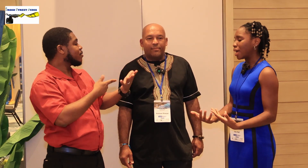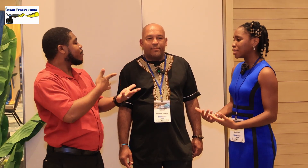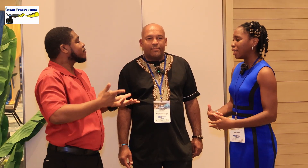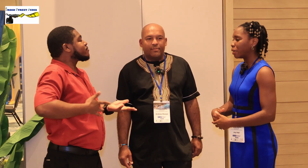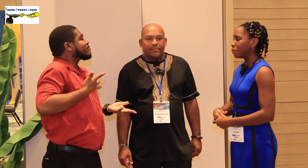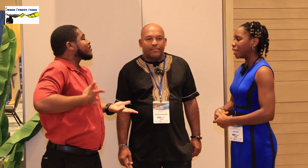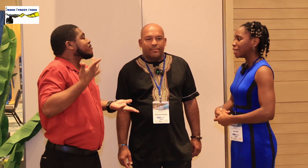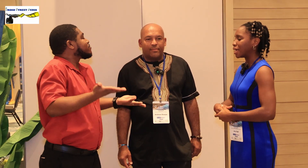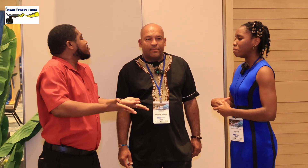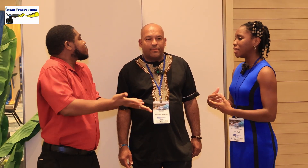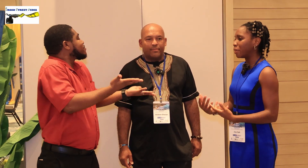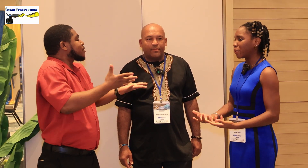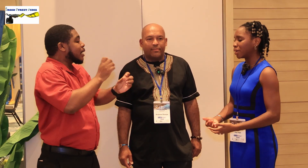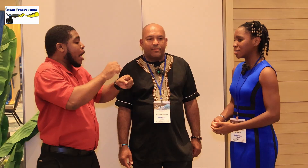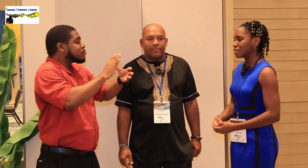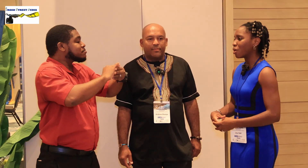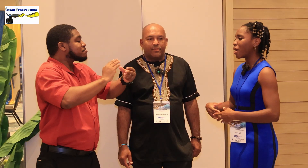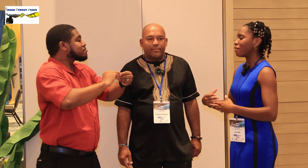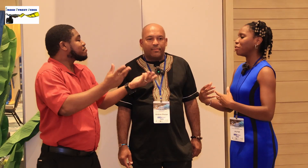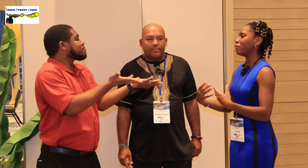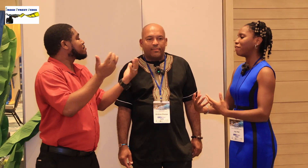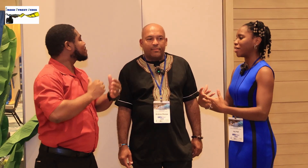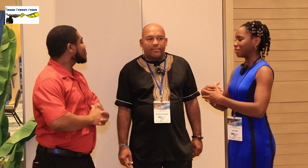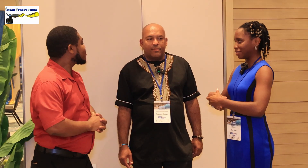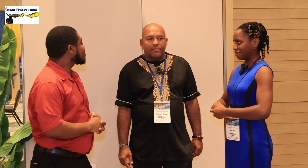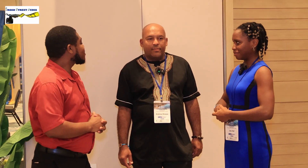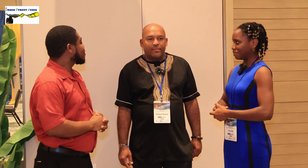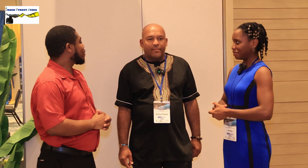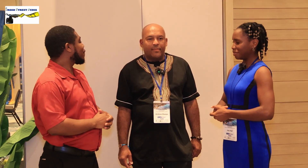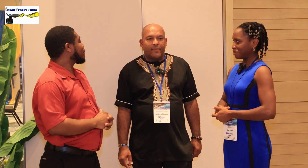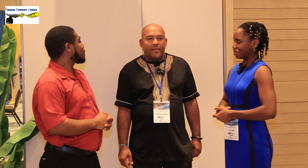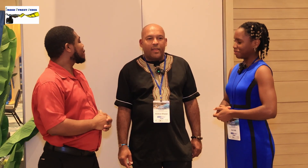seeing what has taken place and meeting persons? How have you felt?